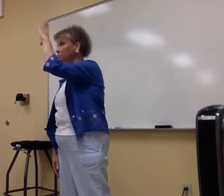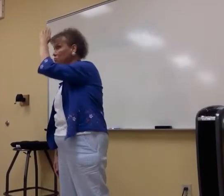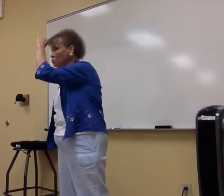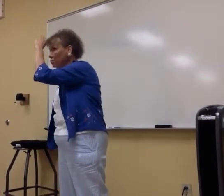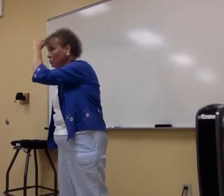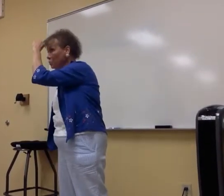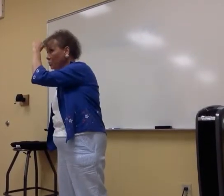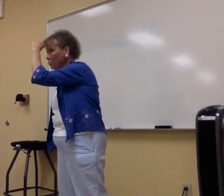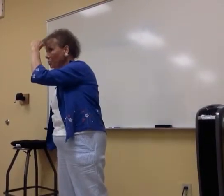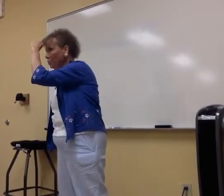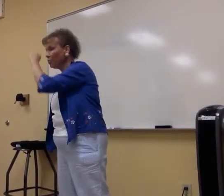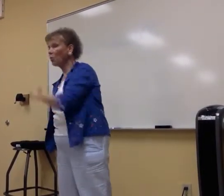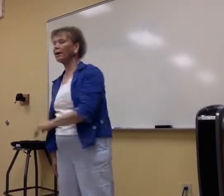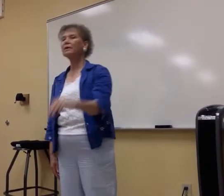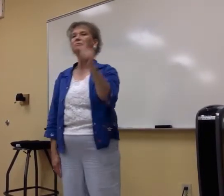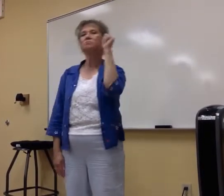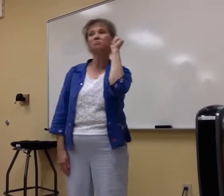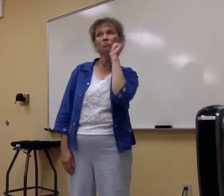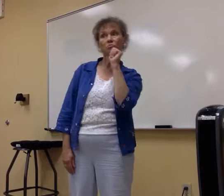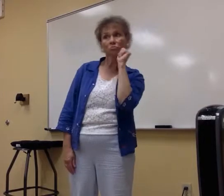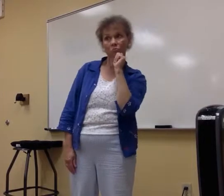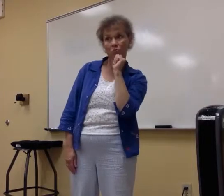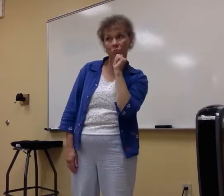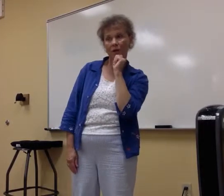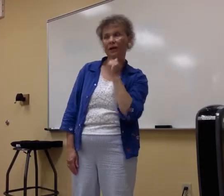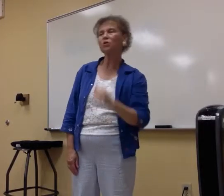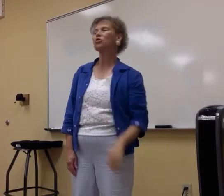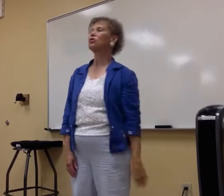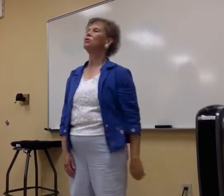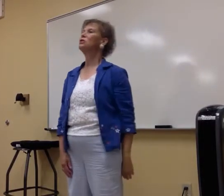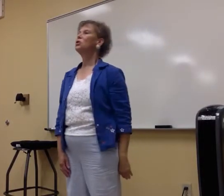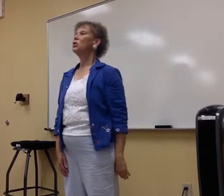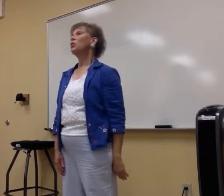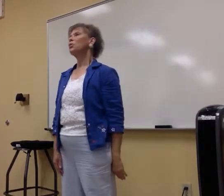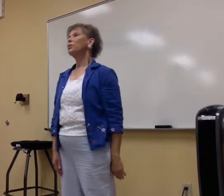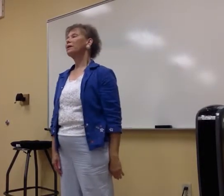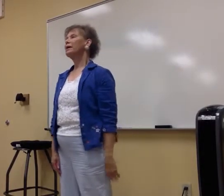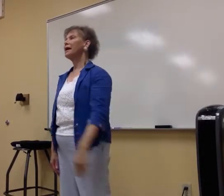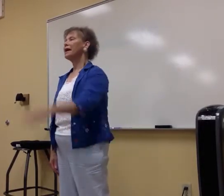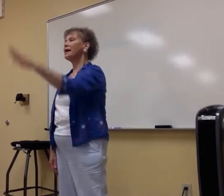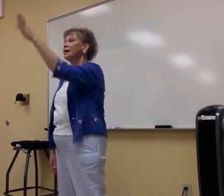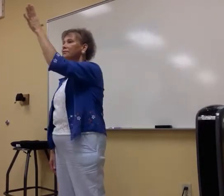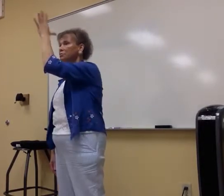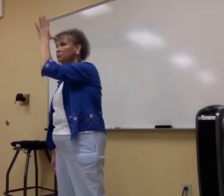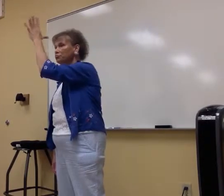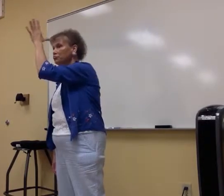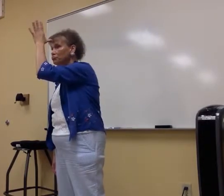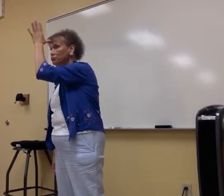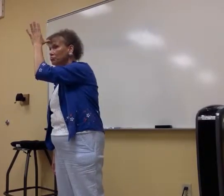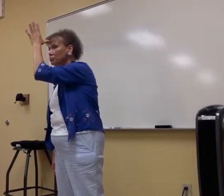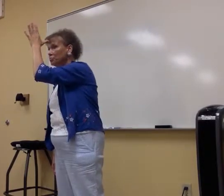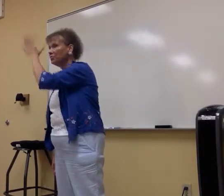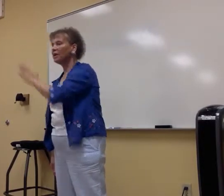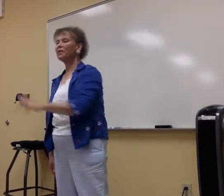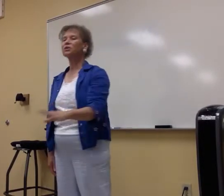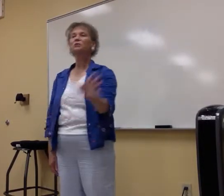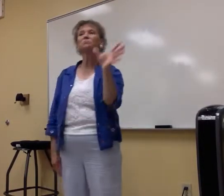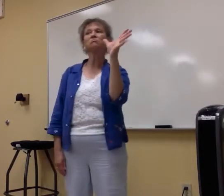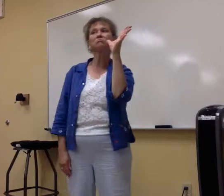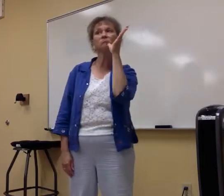Boy. girl, and girl. We have Father. father, and mother.